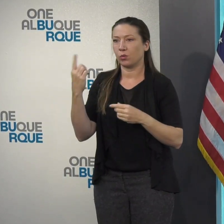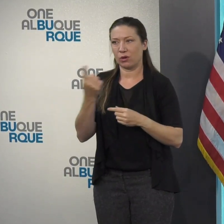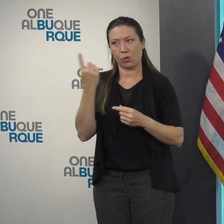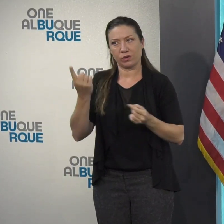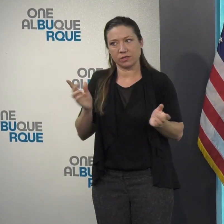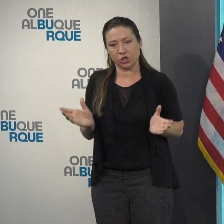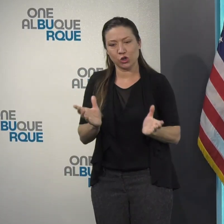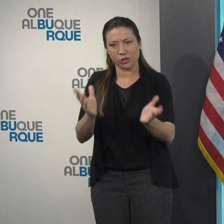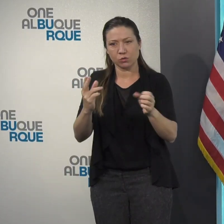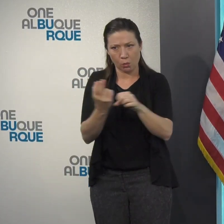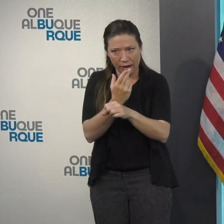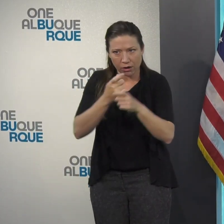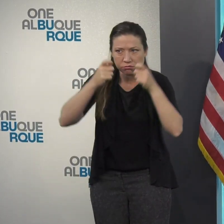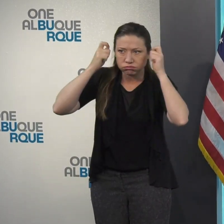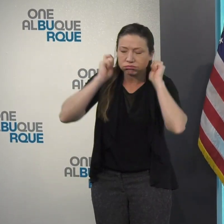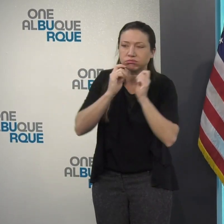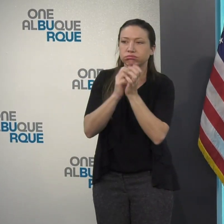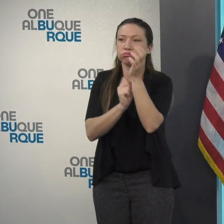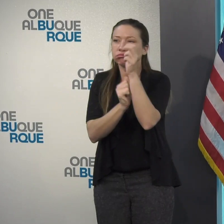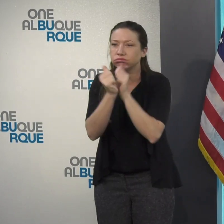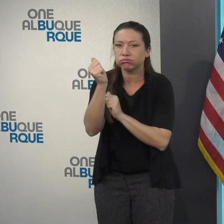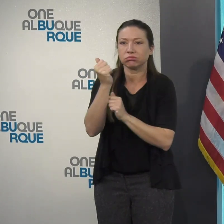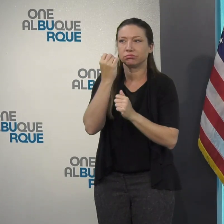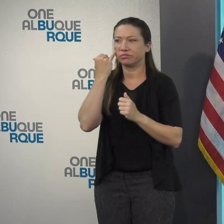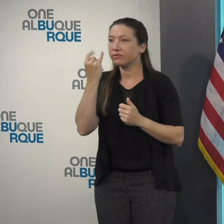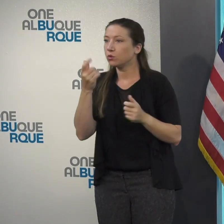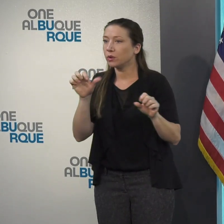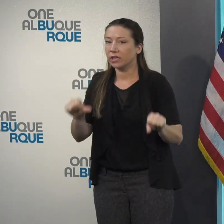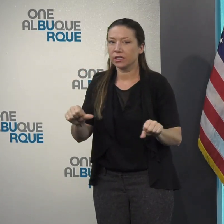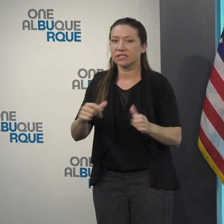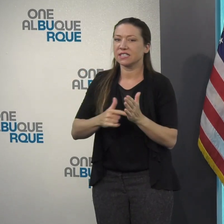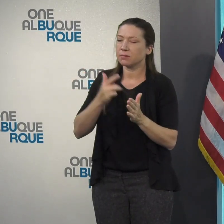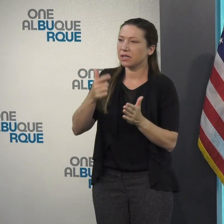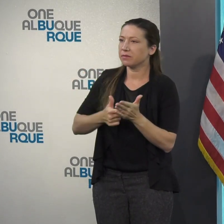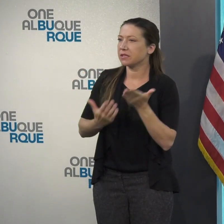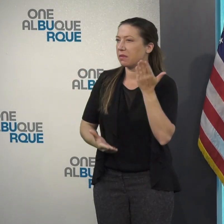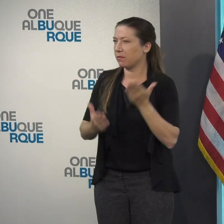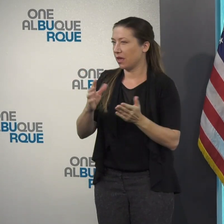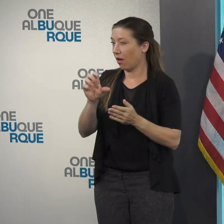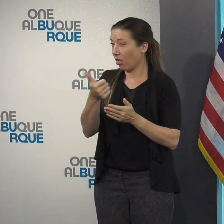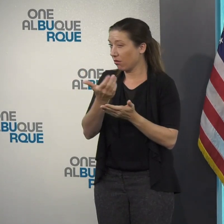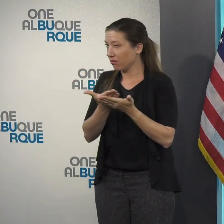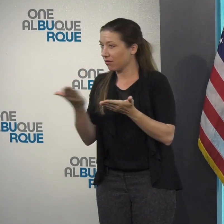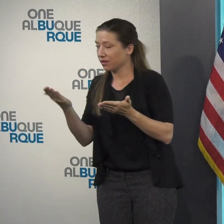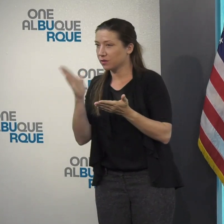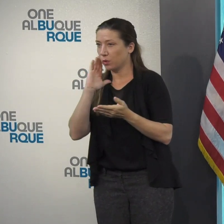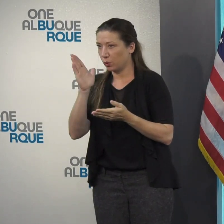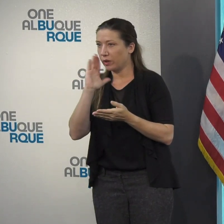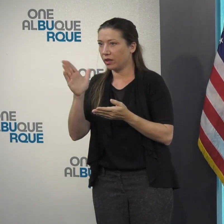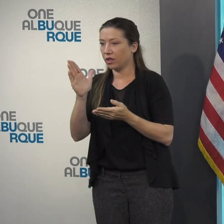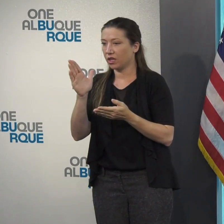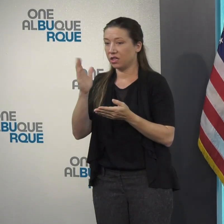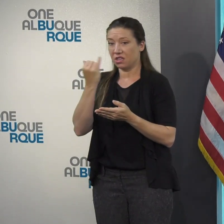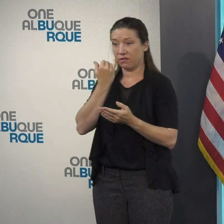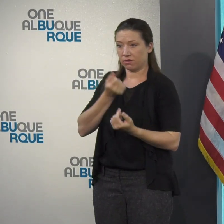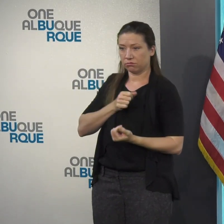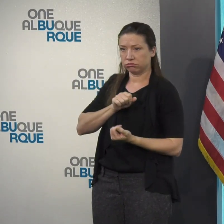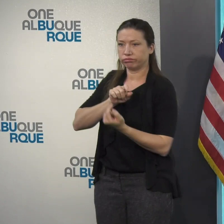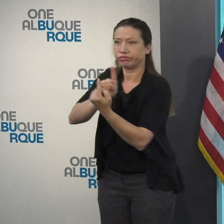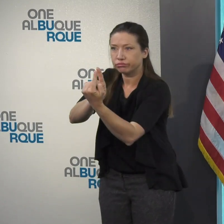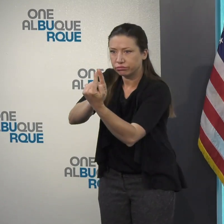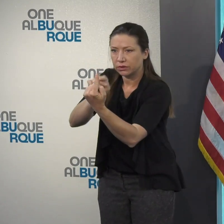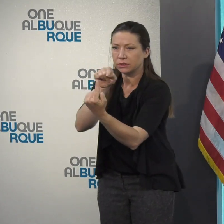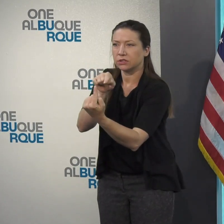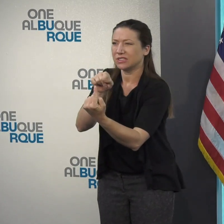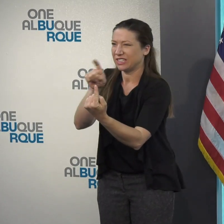encouraged to wear it if possible. And then sometimes we might put a mask or other protective equipment on a person that we are dealing with as